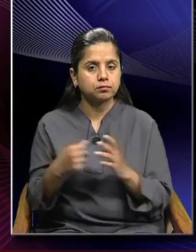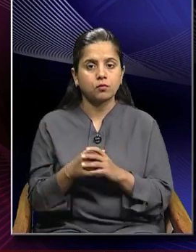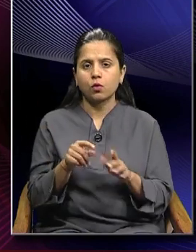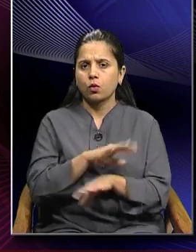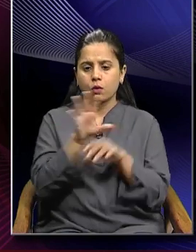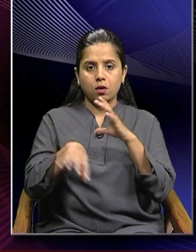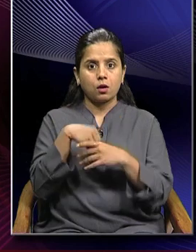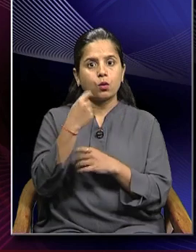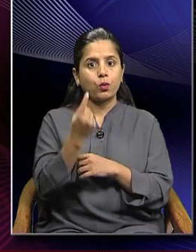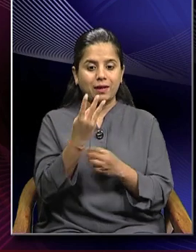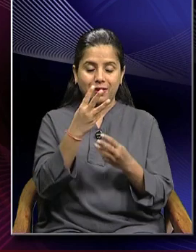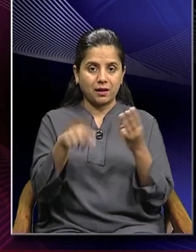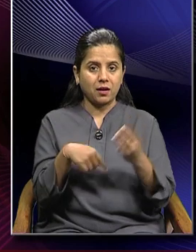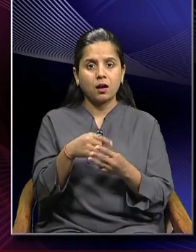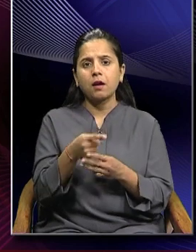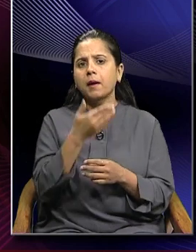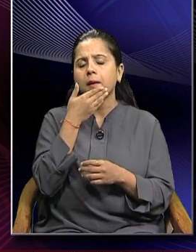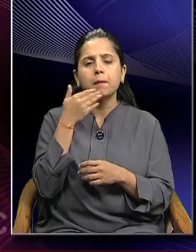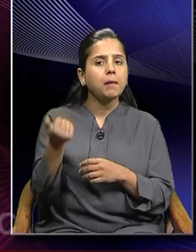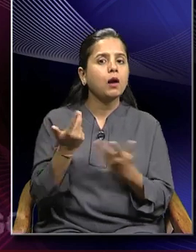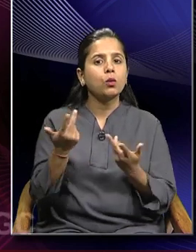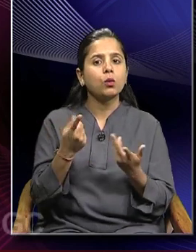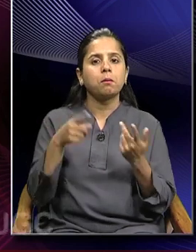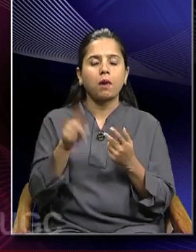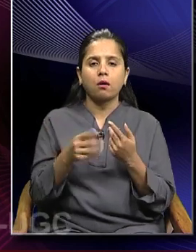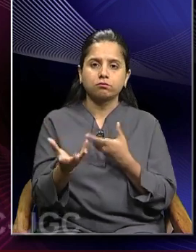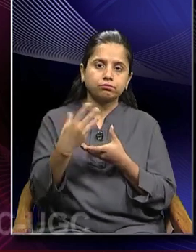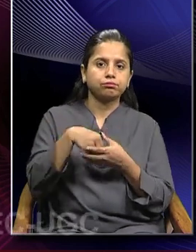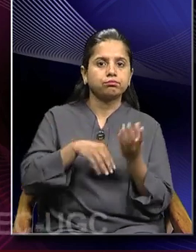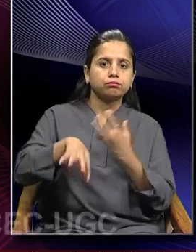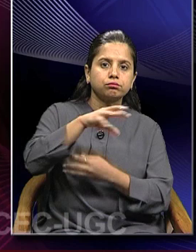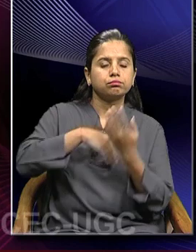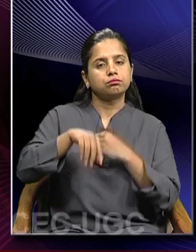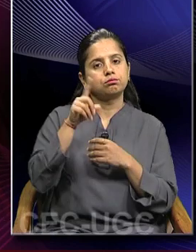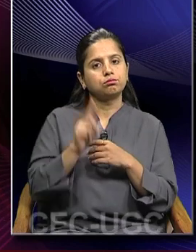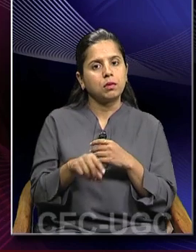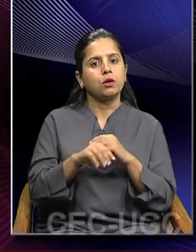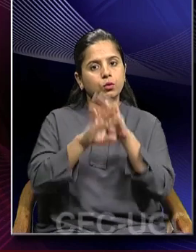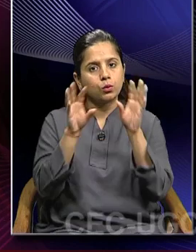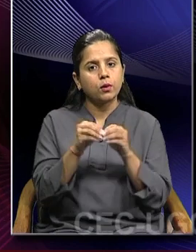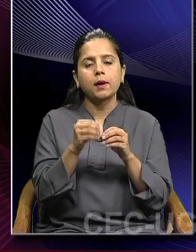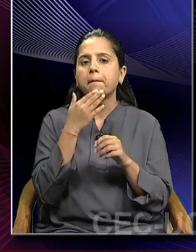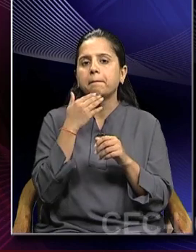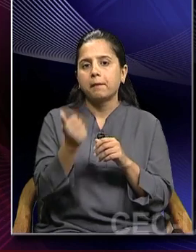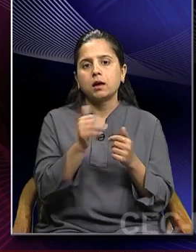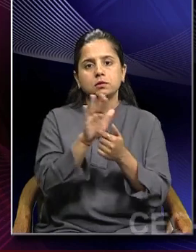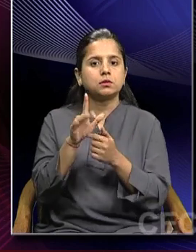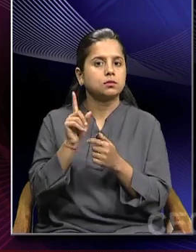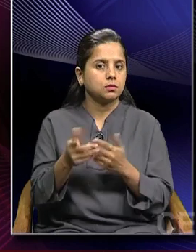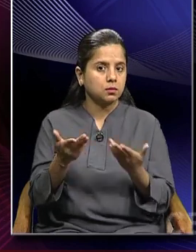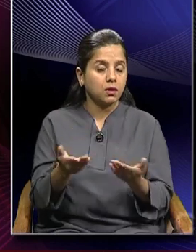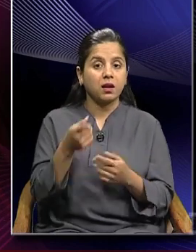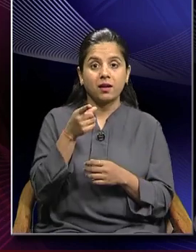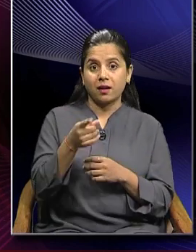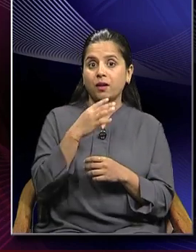of all three, the best is supposed to be blended together to find the best results. This is what